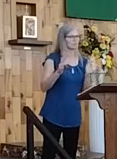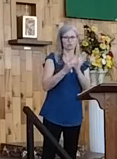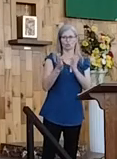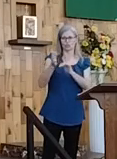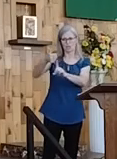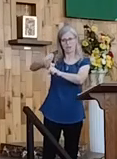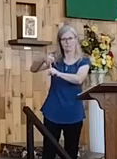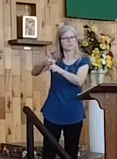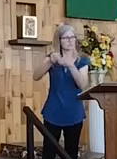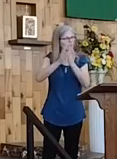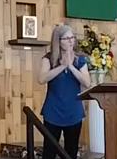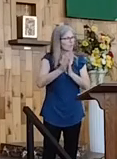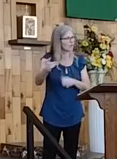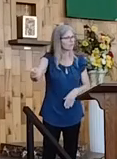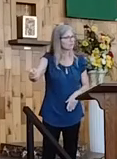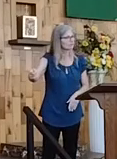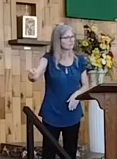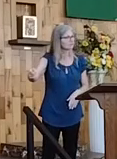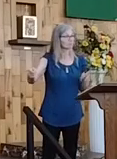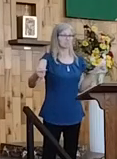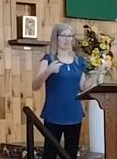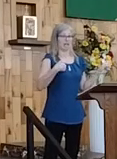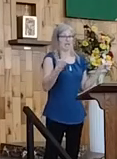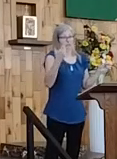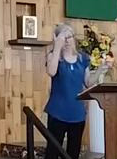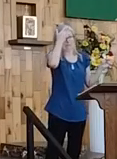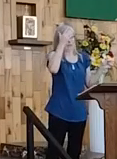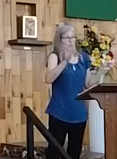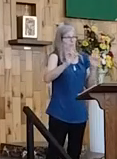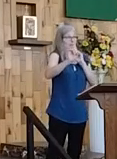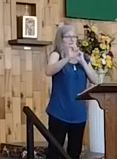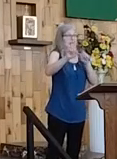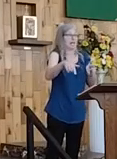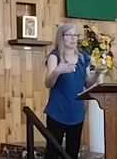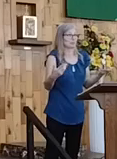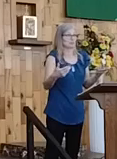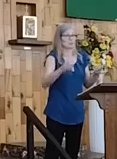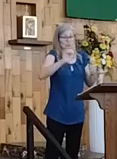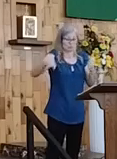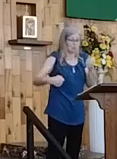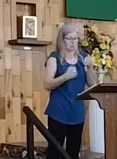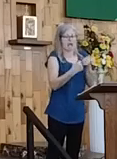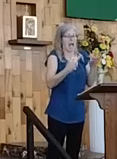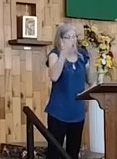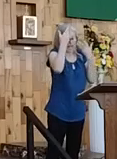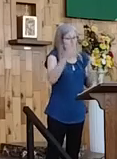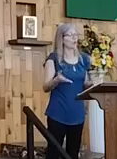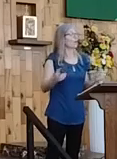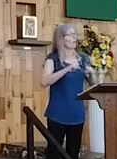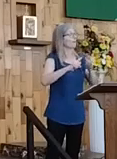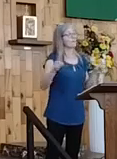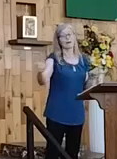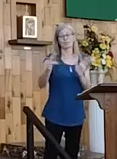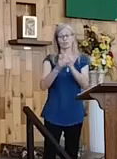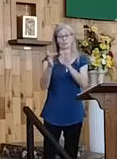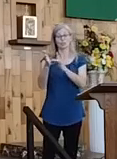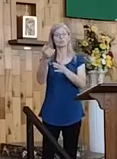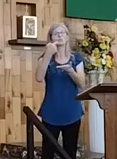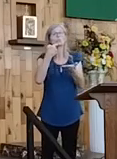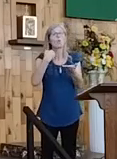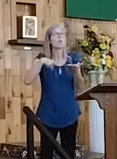all. That's my answer. I can't answer that logically or theologically. It is Jesus who told us to